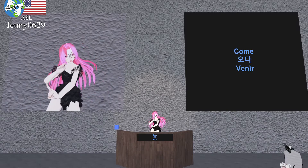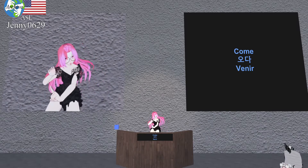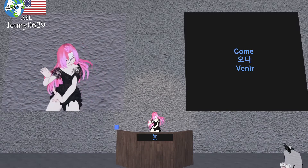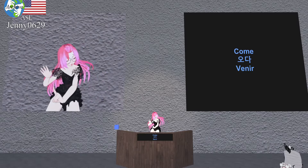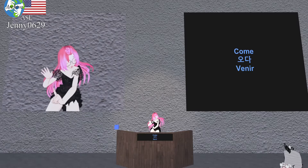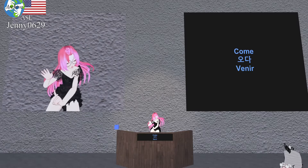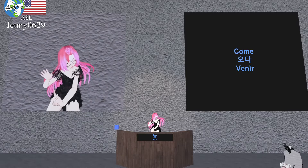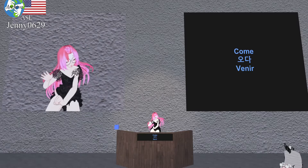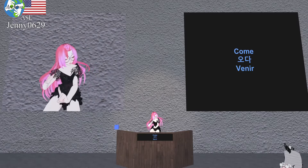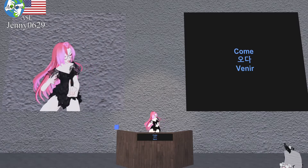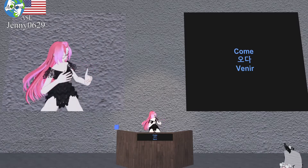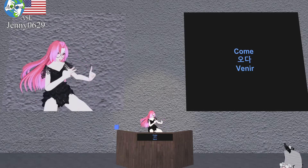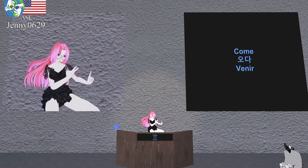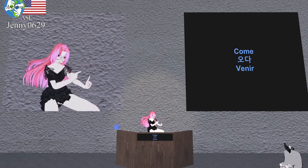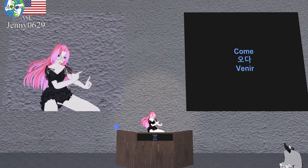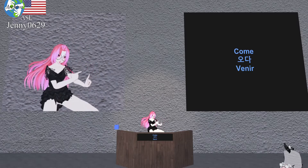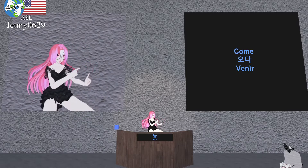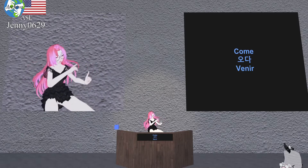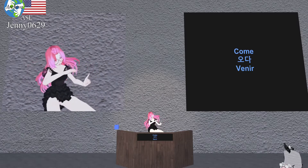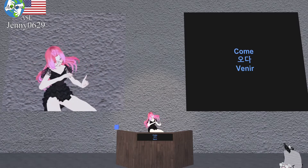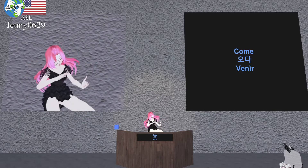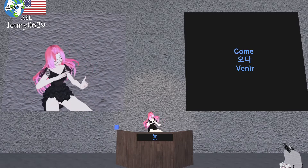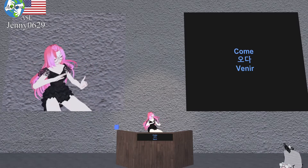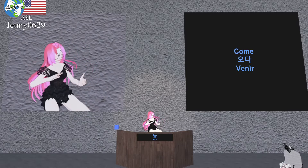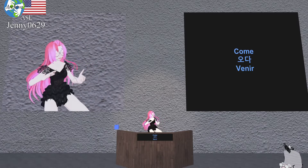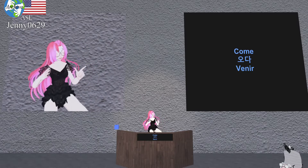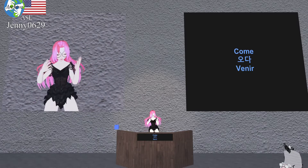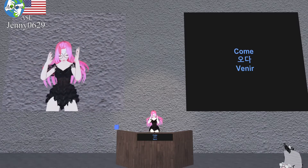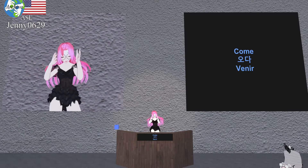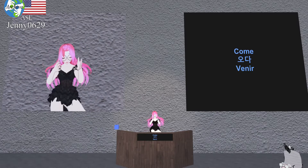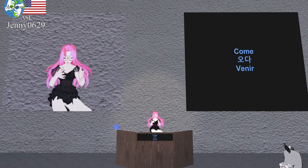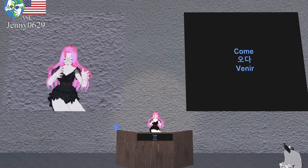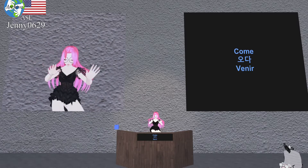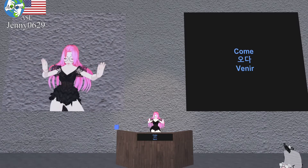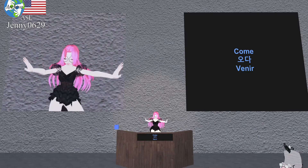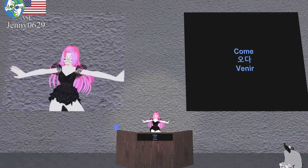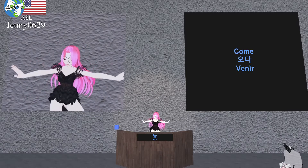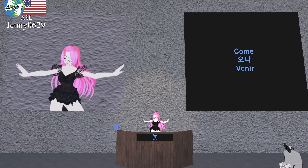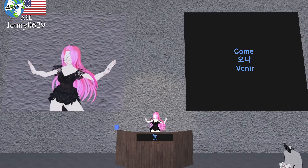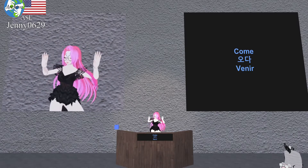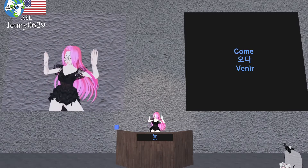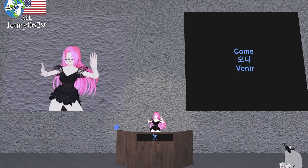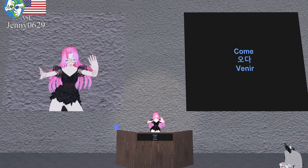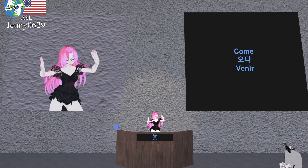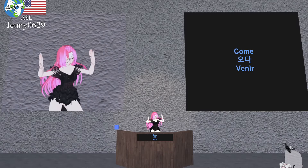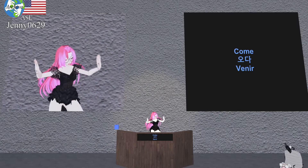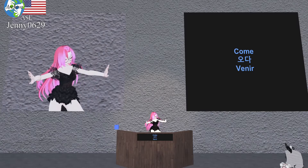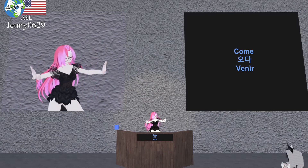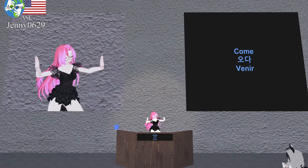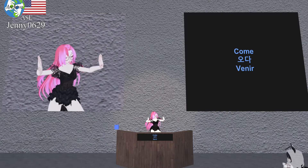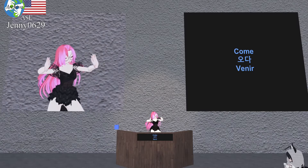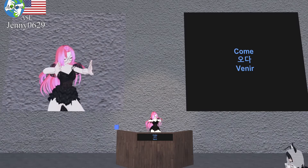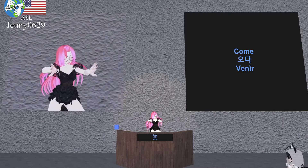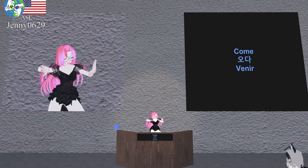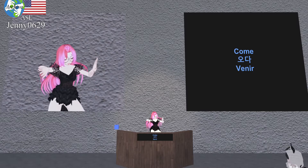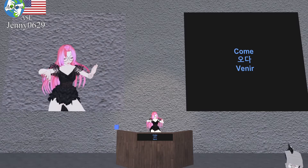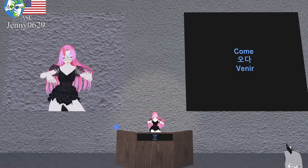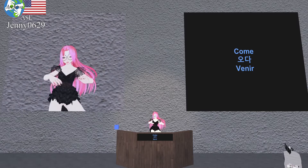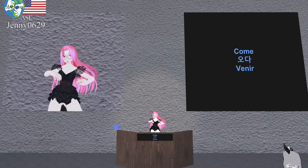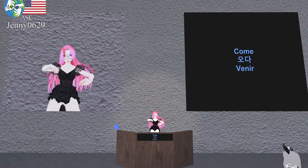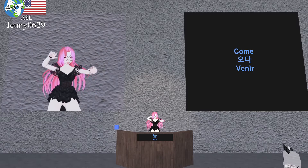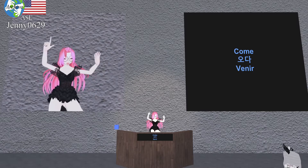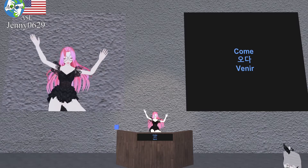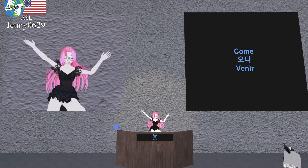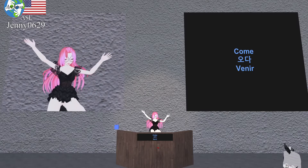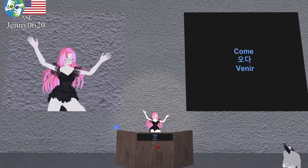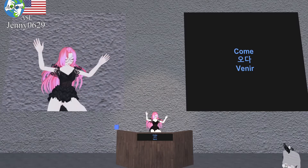This person, finger spell their name. This person, finger spell their name. And for the rest of the duration, you're gonna have these two sectioned